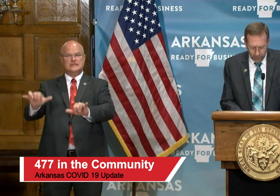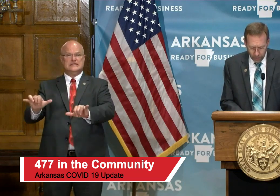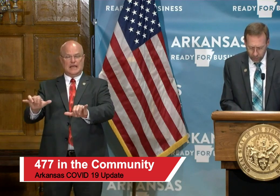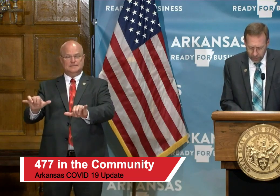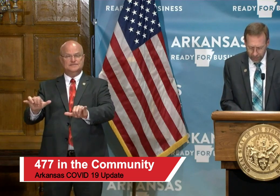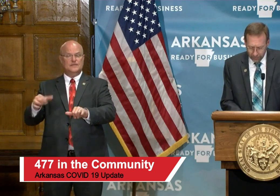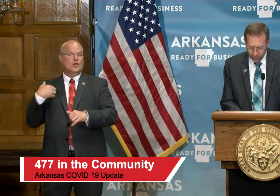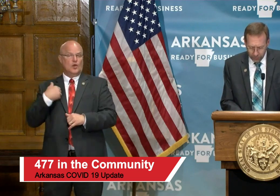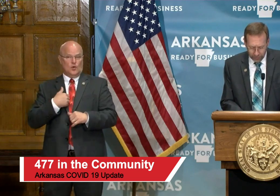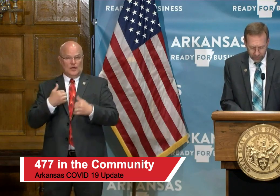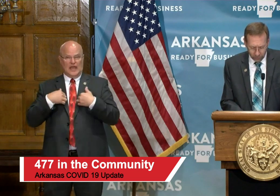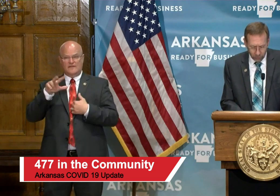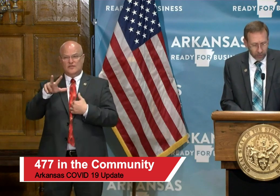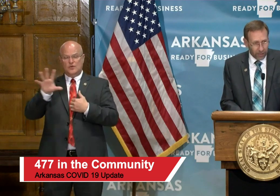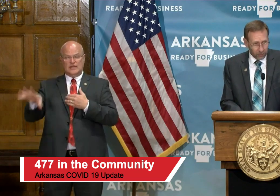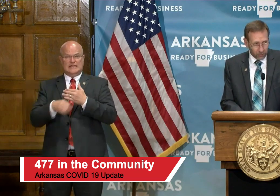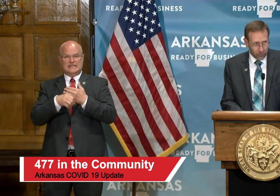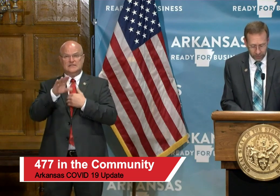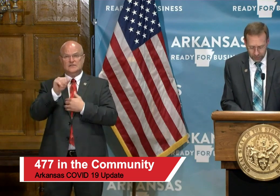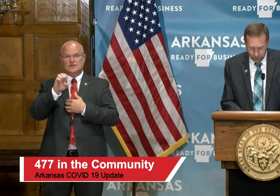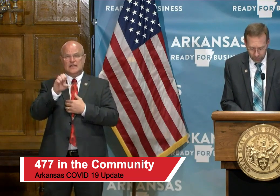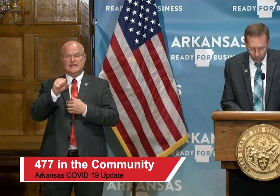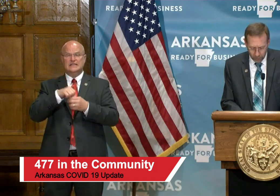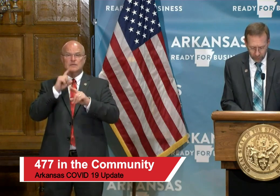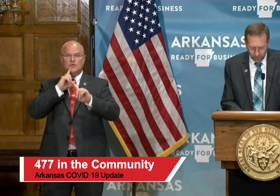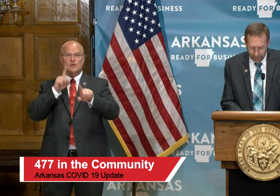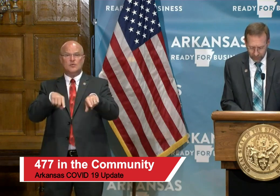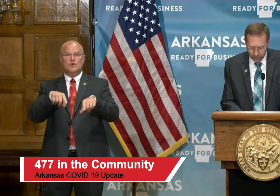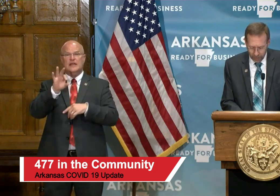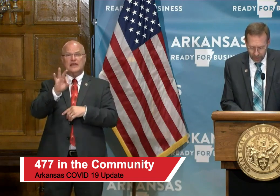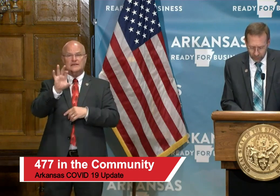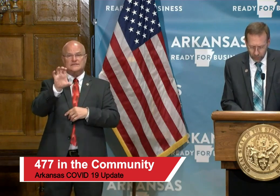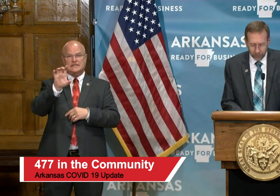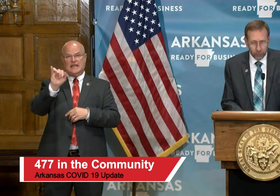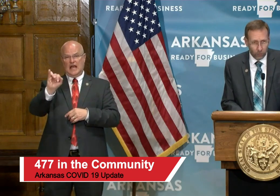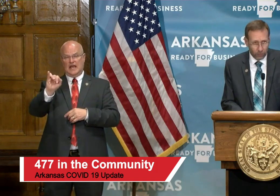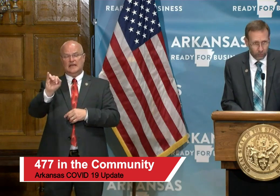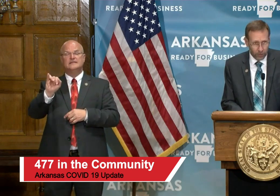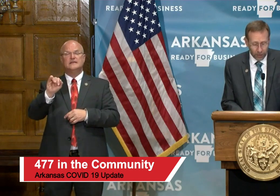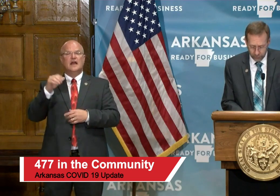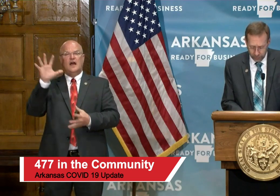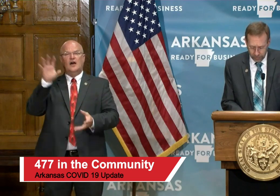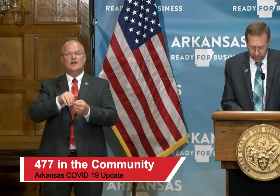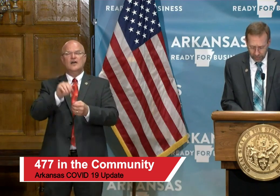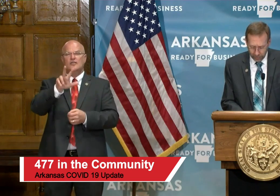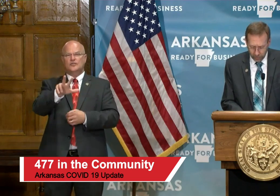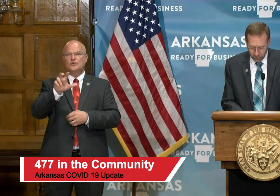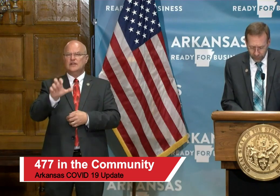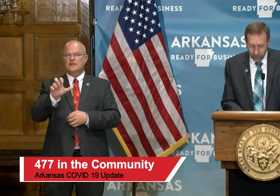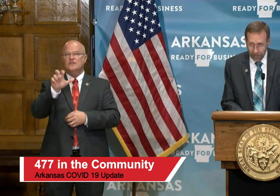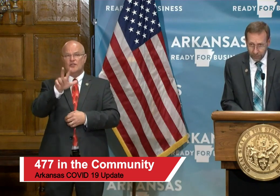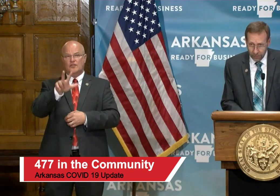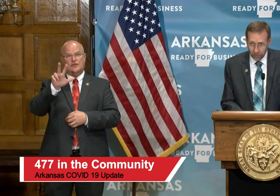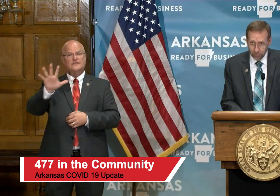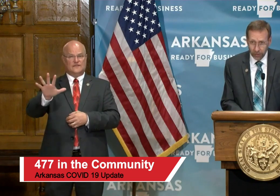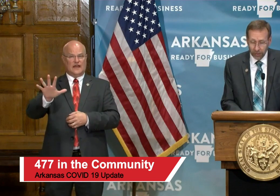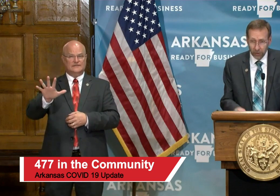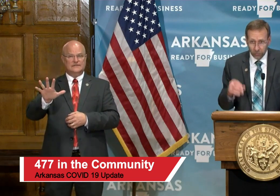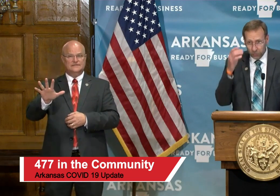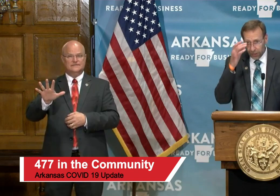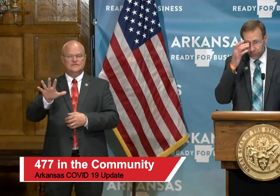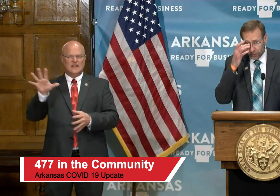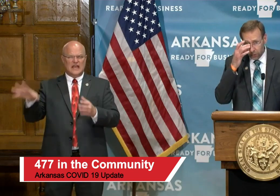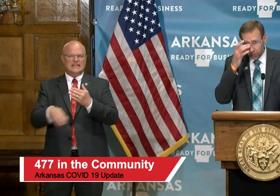same. We have 3 additional cases that have been reported at the FCI, so we have a total of 335. There